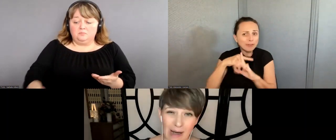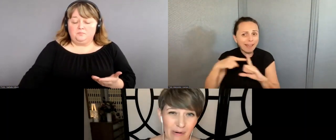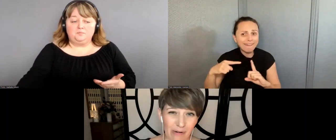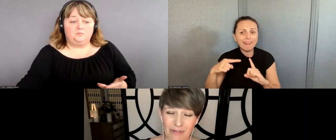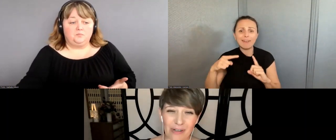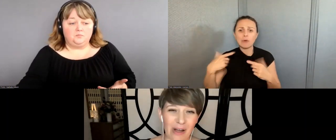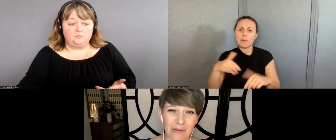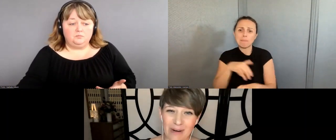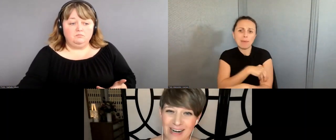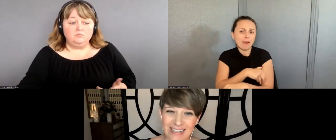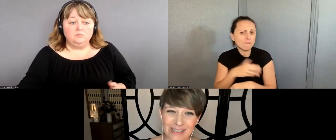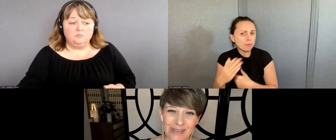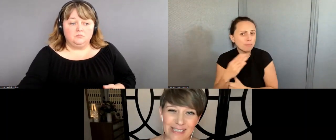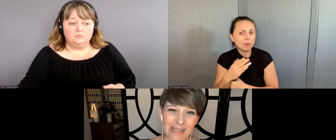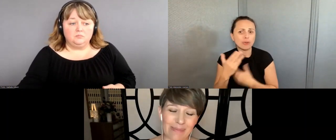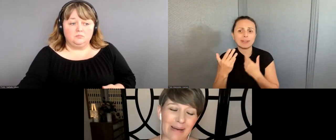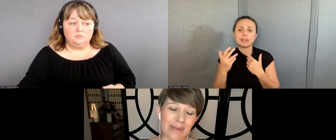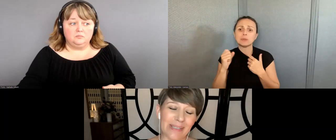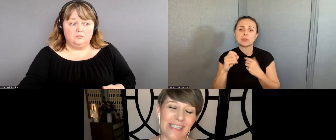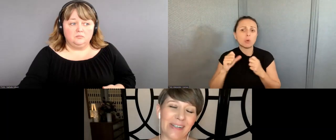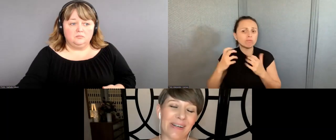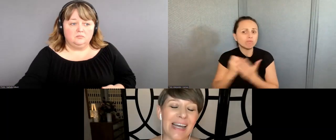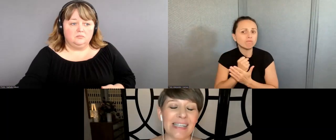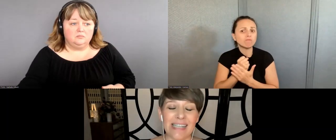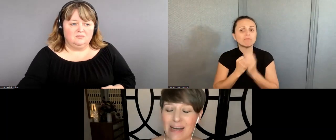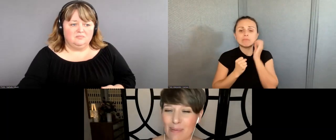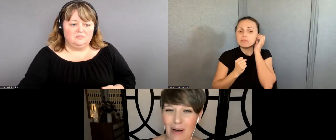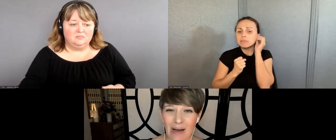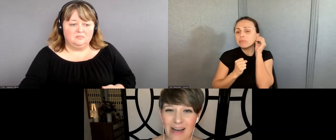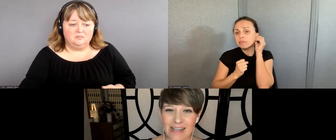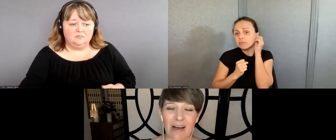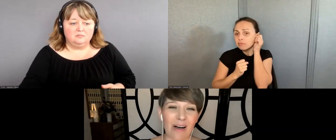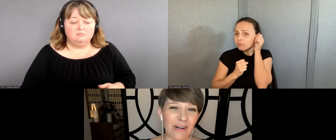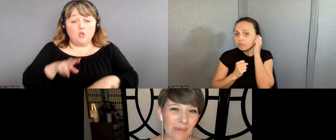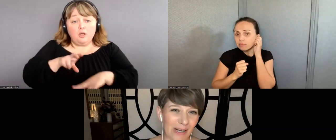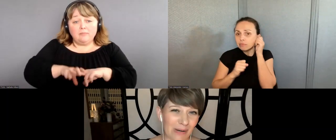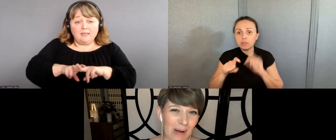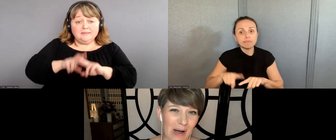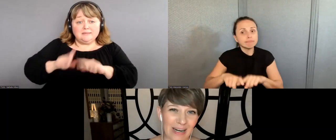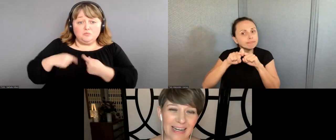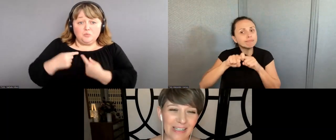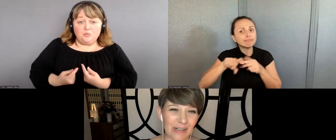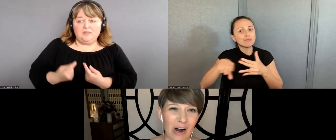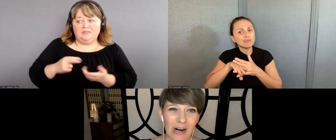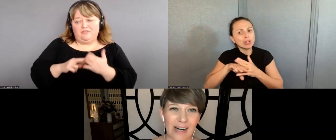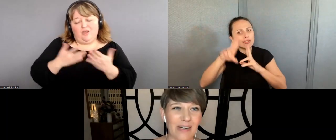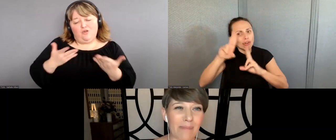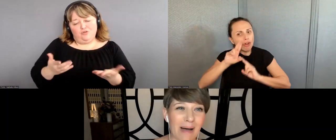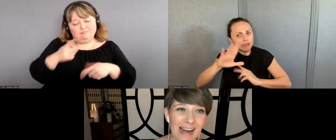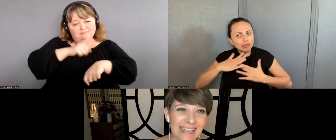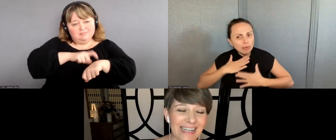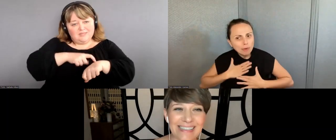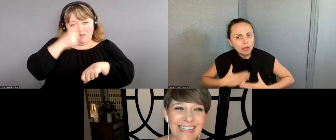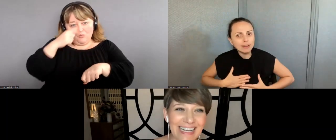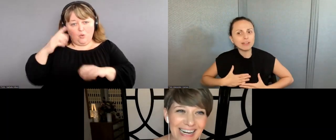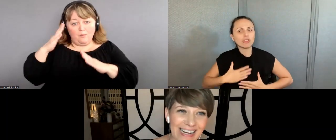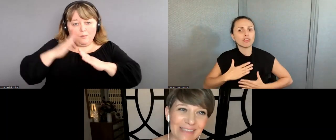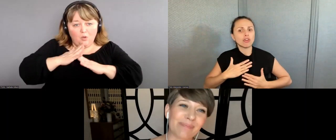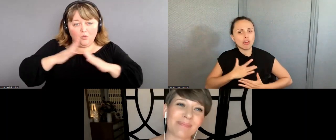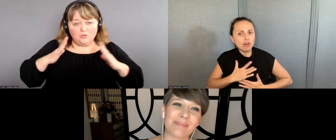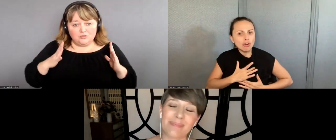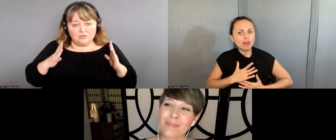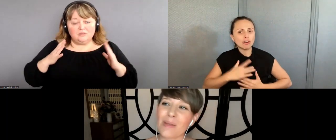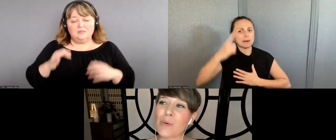so powerful already. So just to be able to take a pause, honor what your body and your heart and your mind is